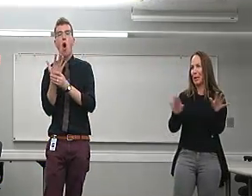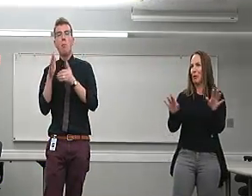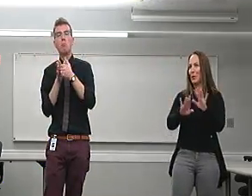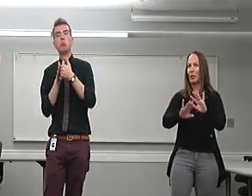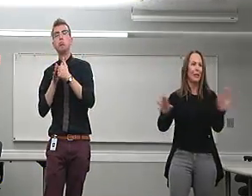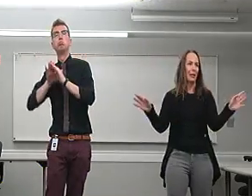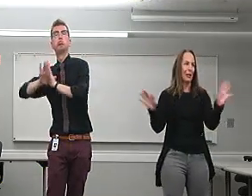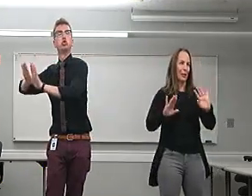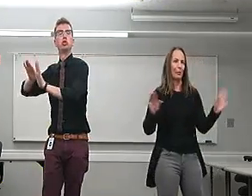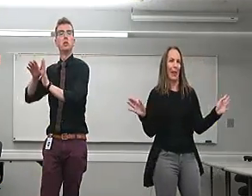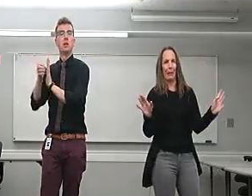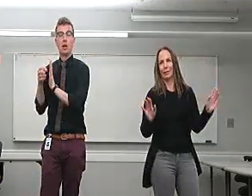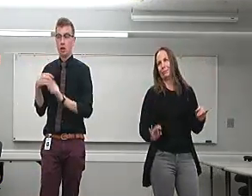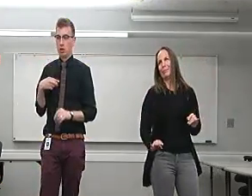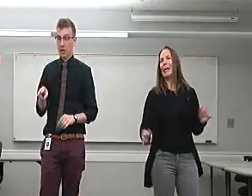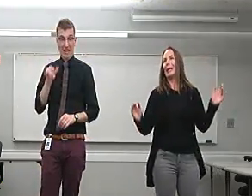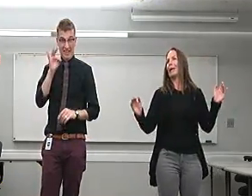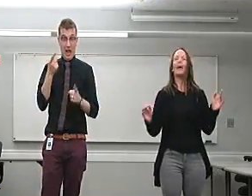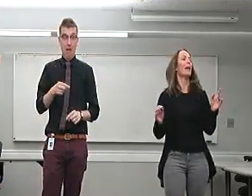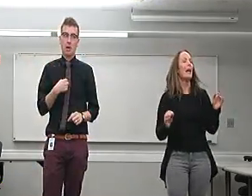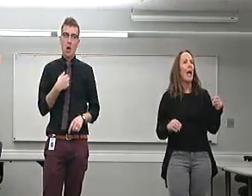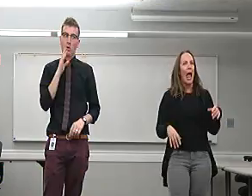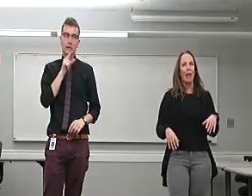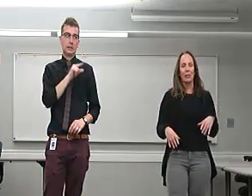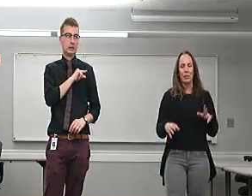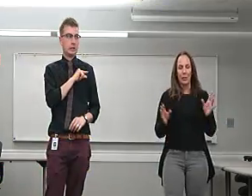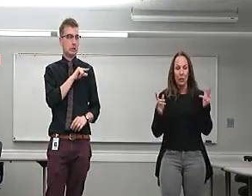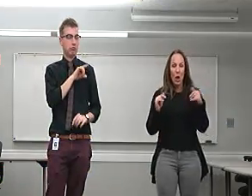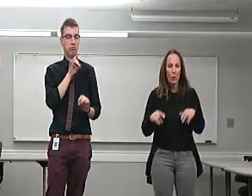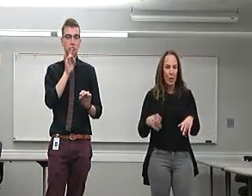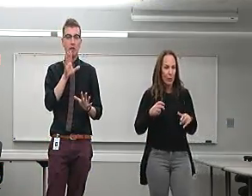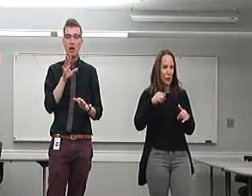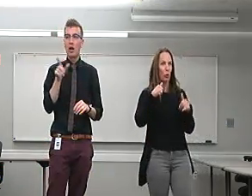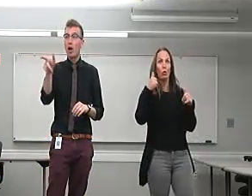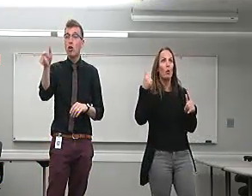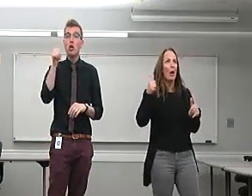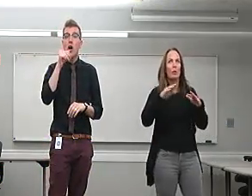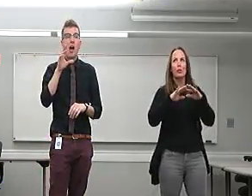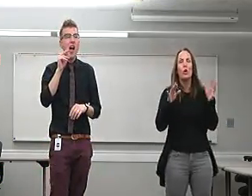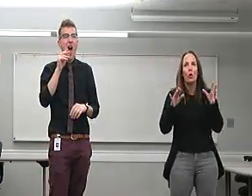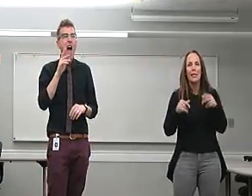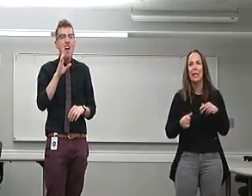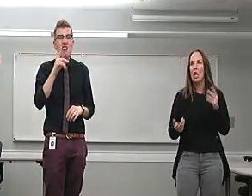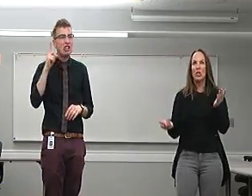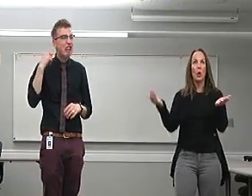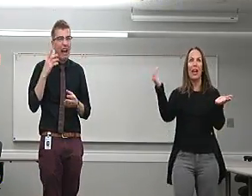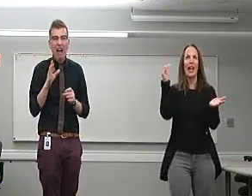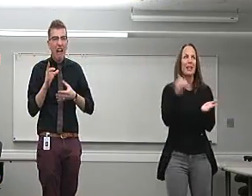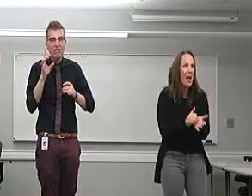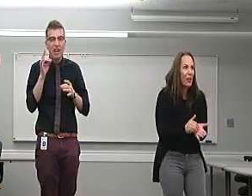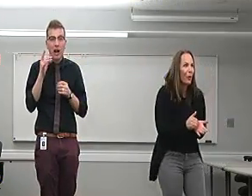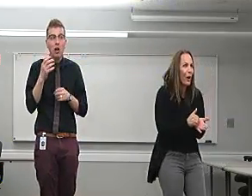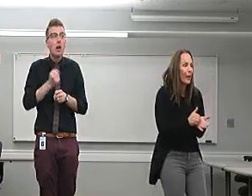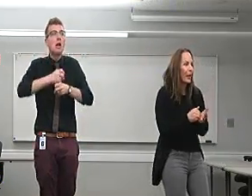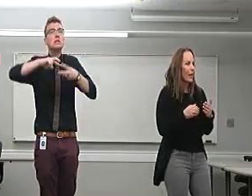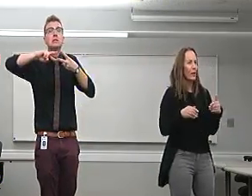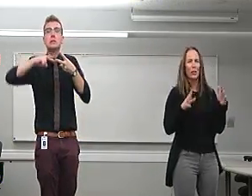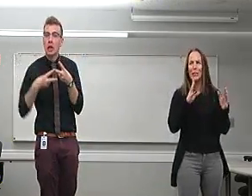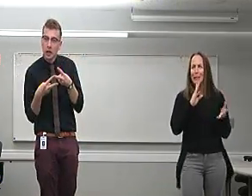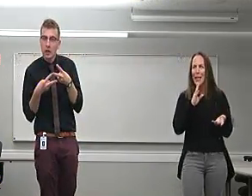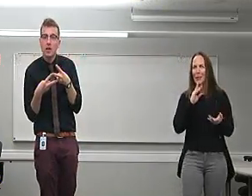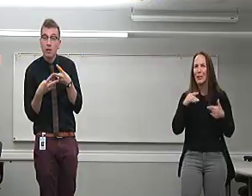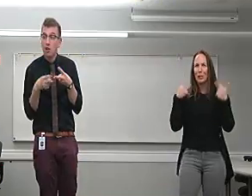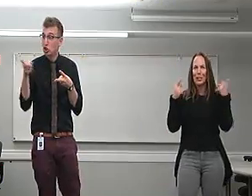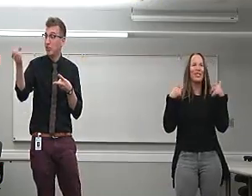you failed. Me, right? And so she's like, no, and it grew out. It was so crazy. So I got another one. Now she's telling me the story, and she's